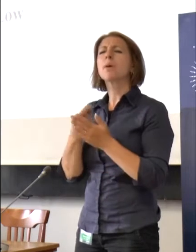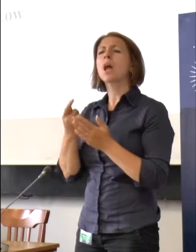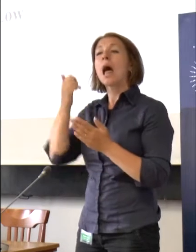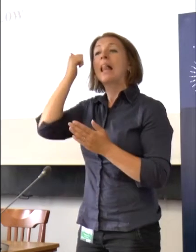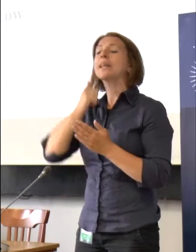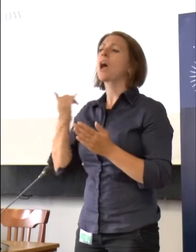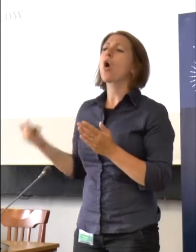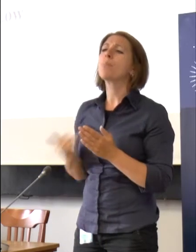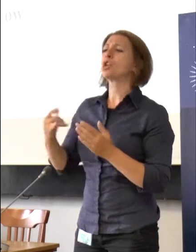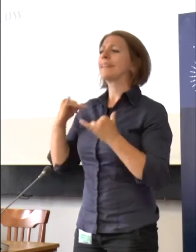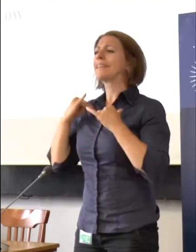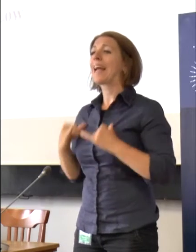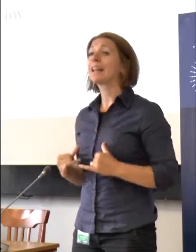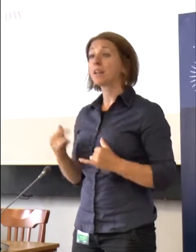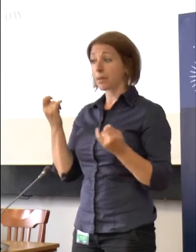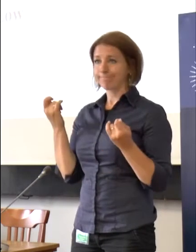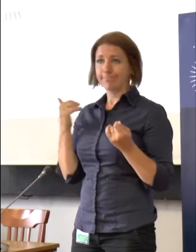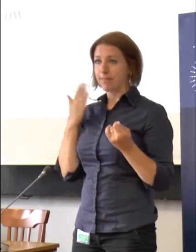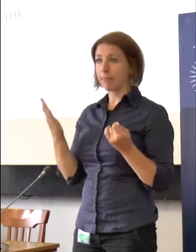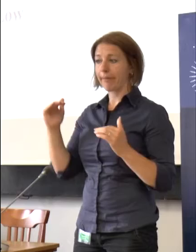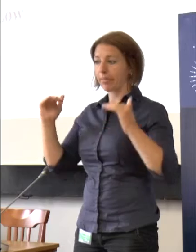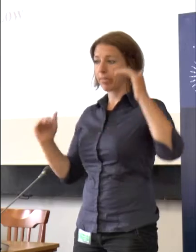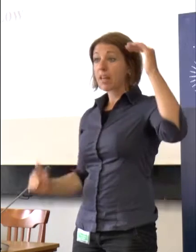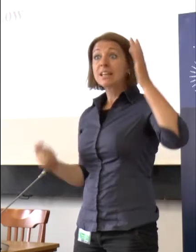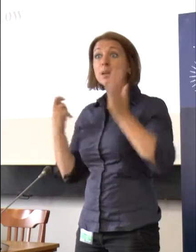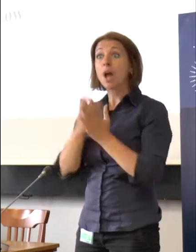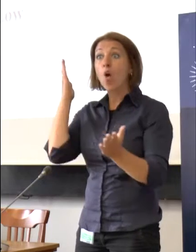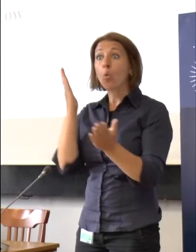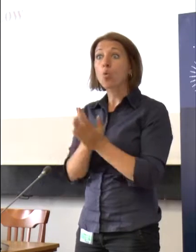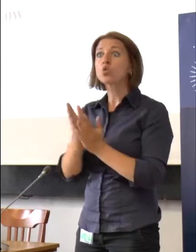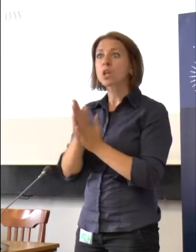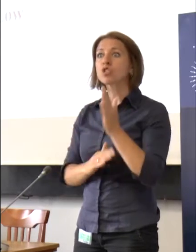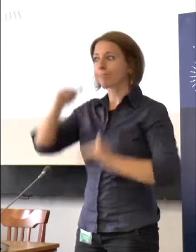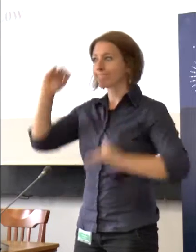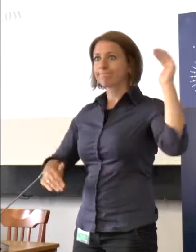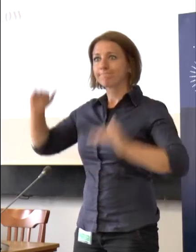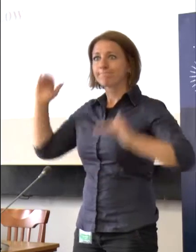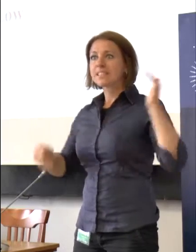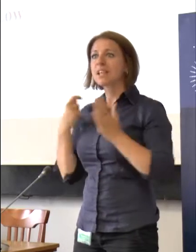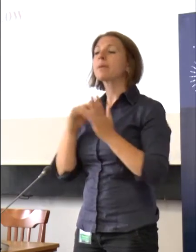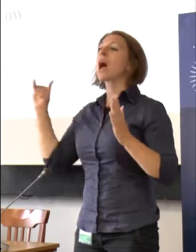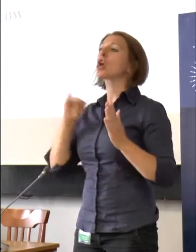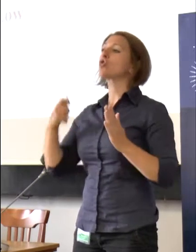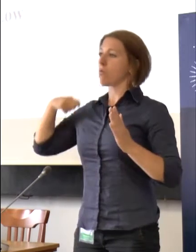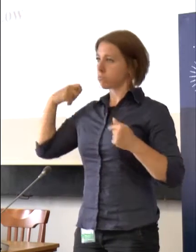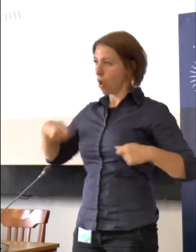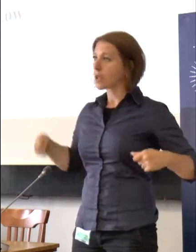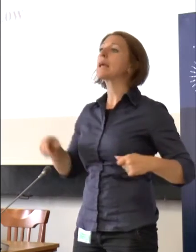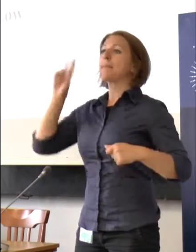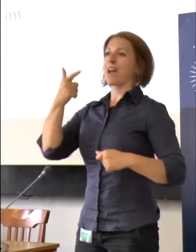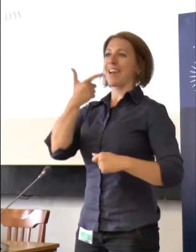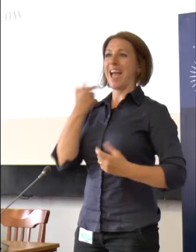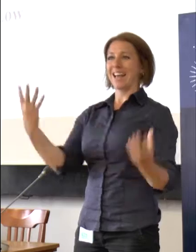BA in management is very expensive, hence this is an elite thing. And my impression is in my